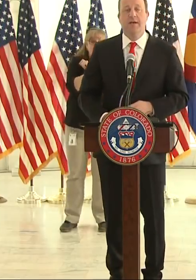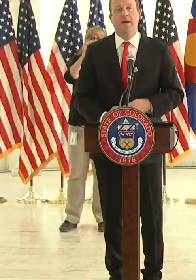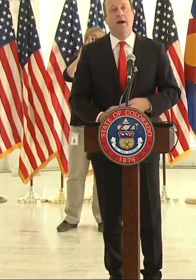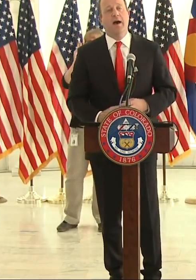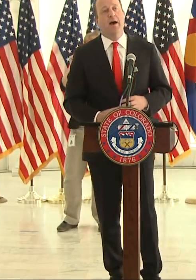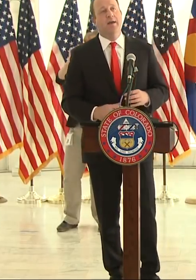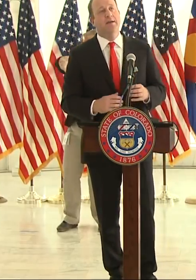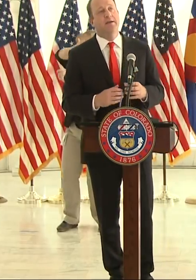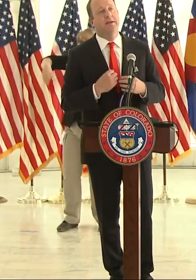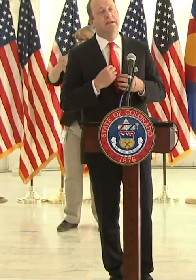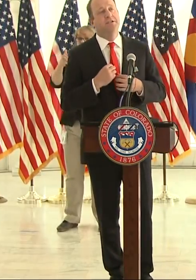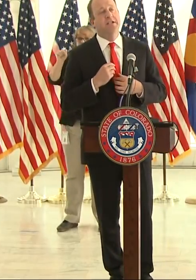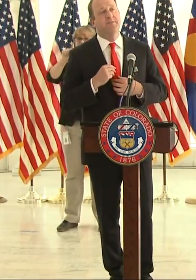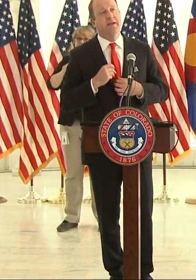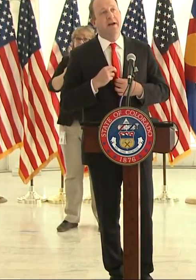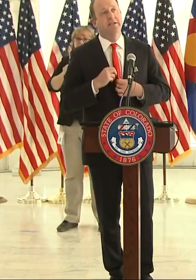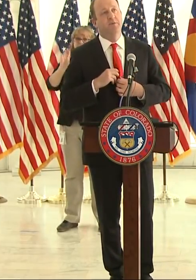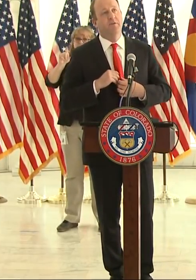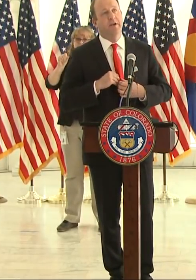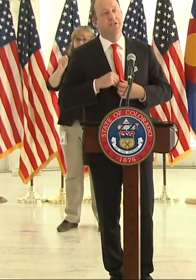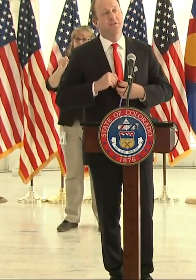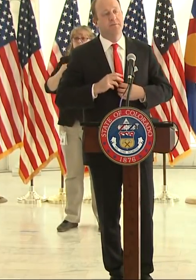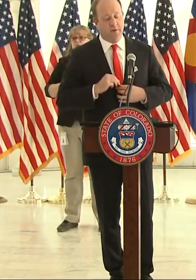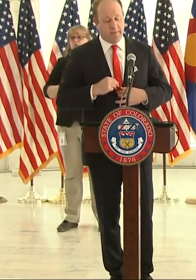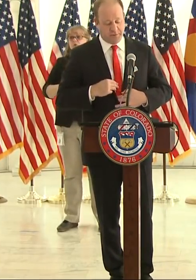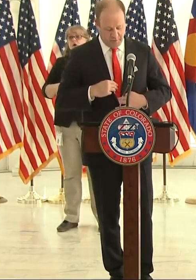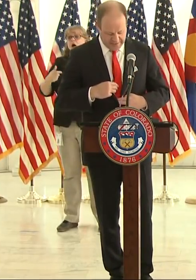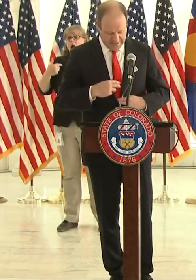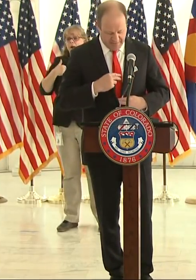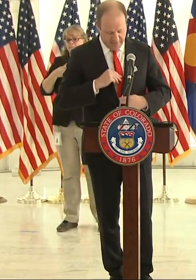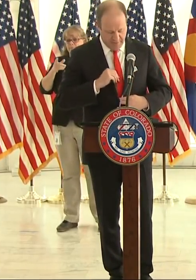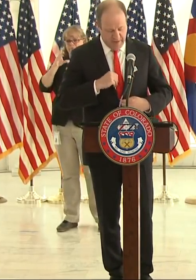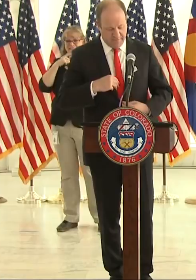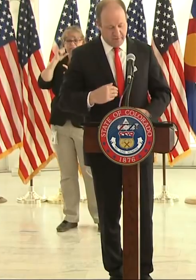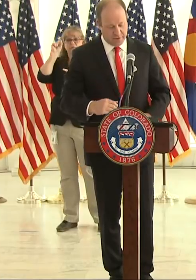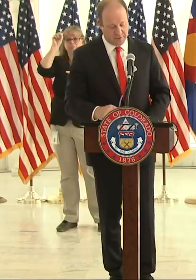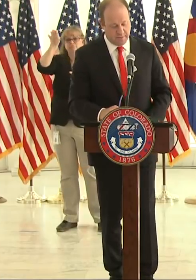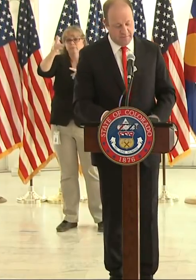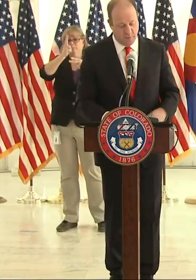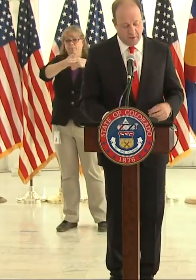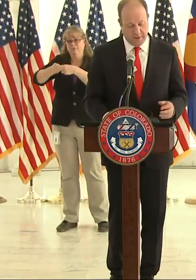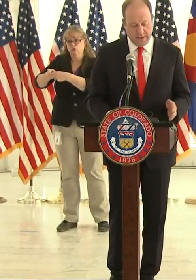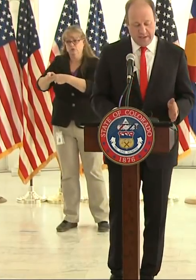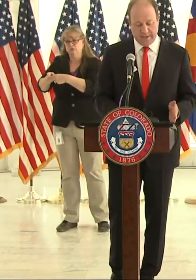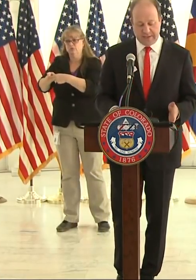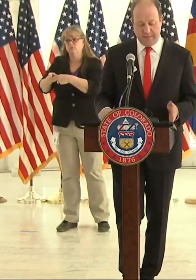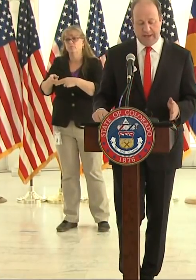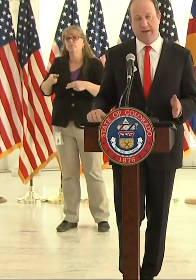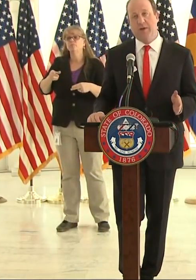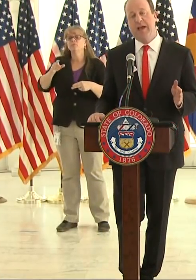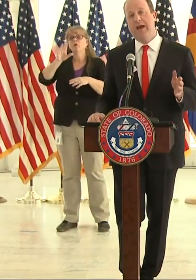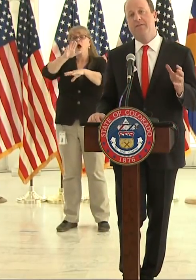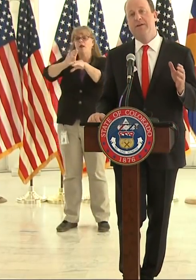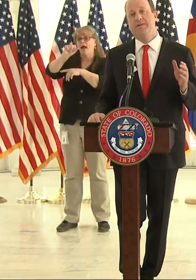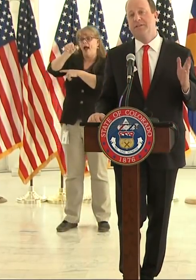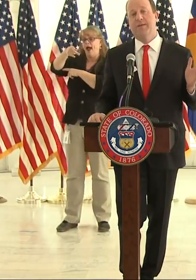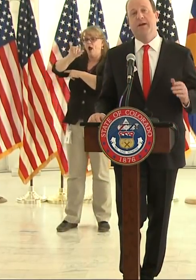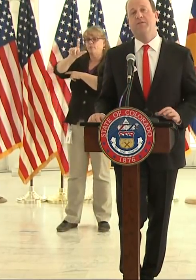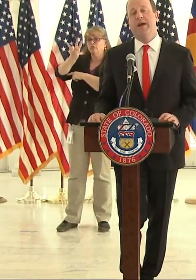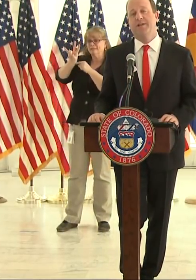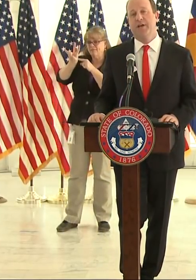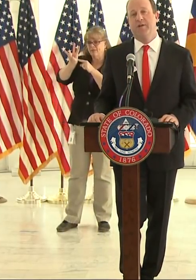times, just because we've reached, April 27th or May 1st or May 4th doesn't mean that we have